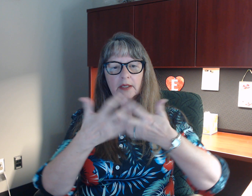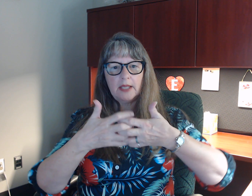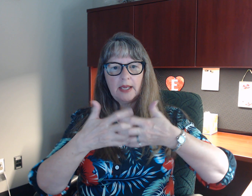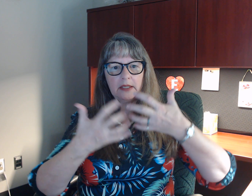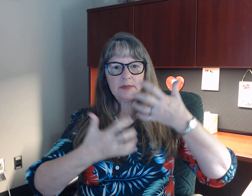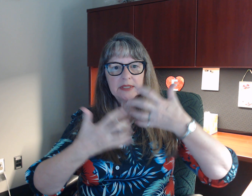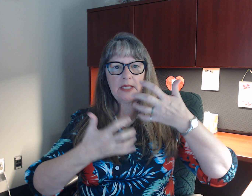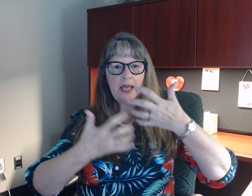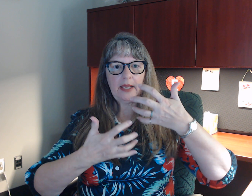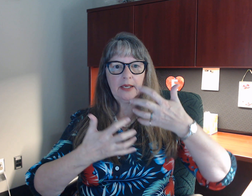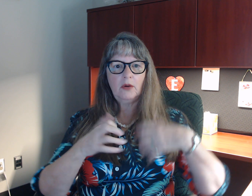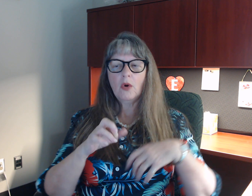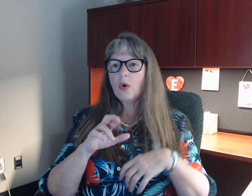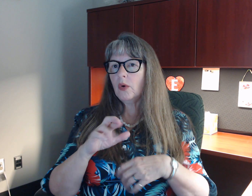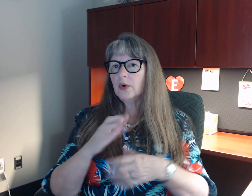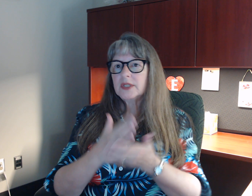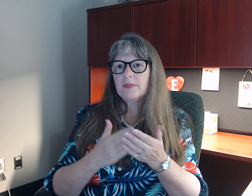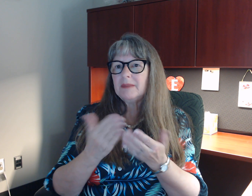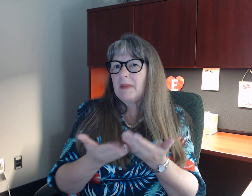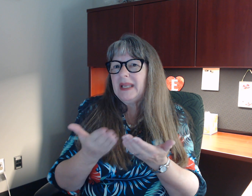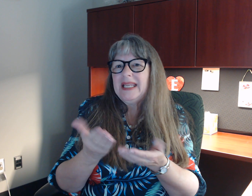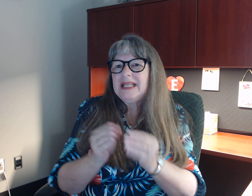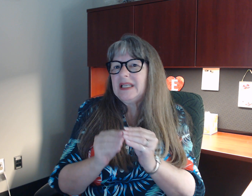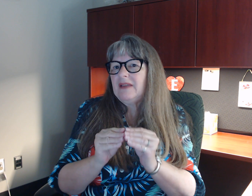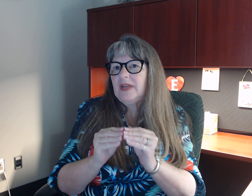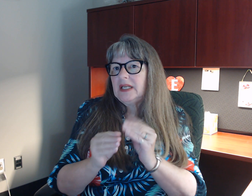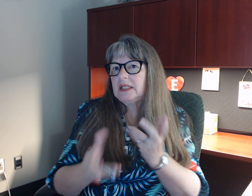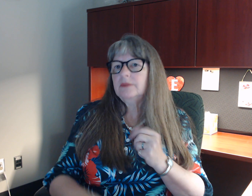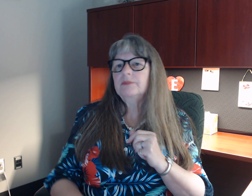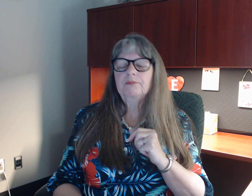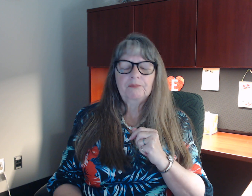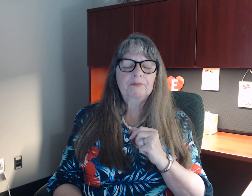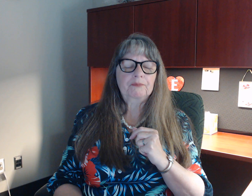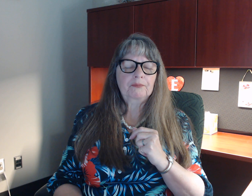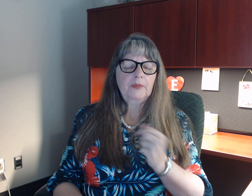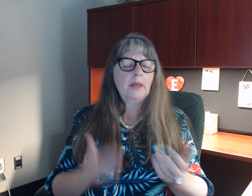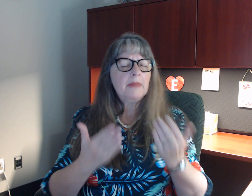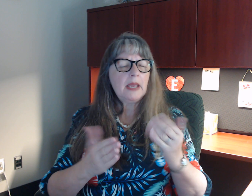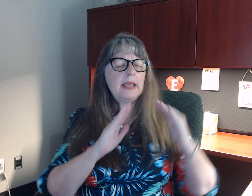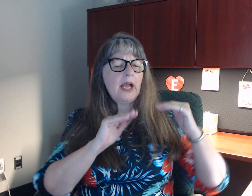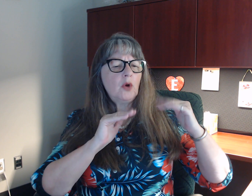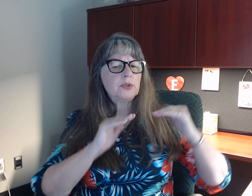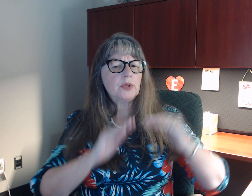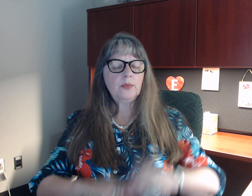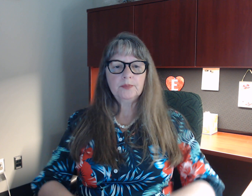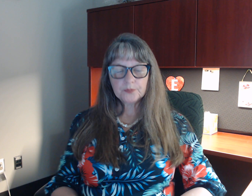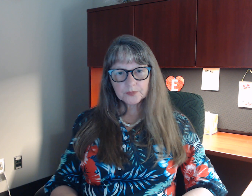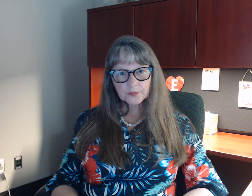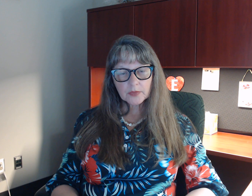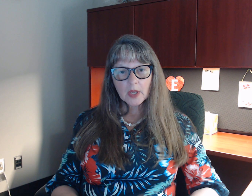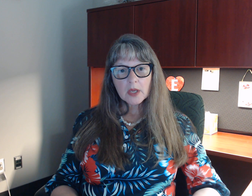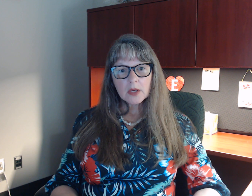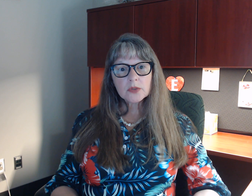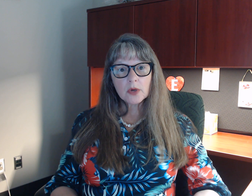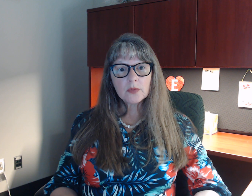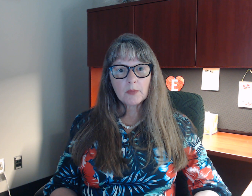aligned, it's misaligned. Or something, maybe an easy fix. Maybe, I hope so. So that would be